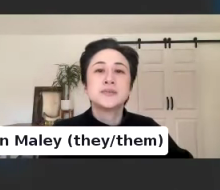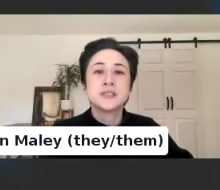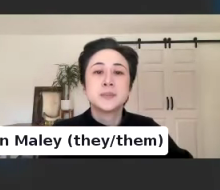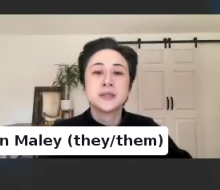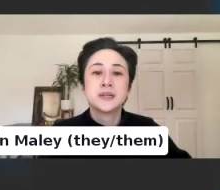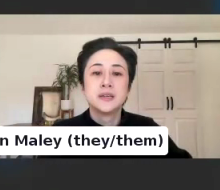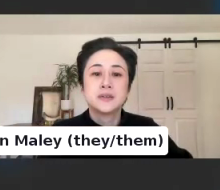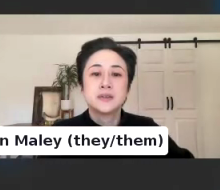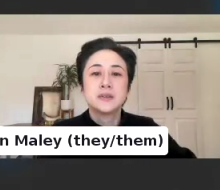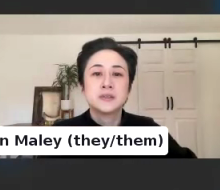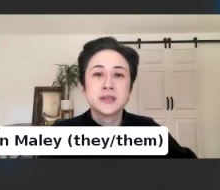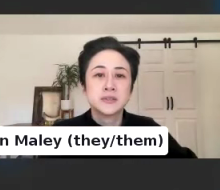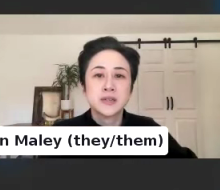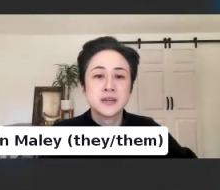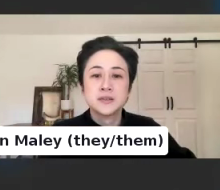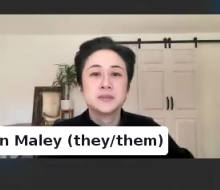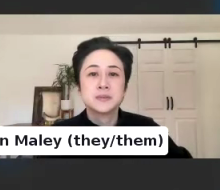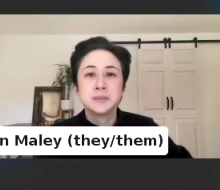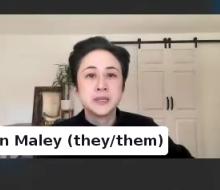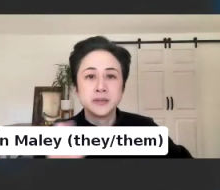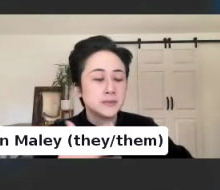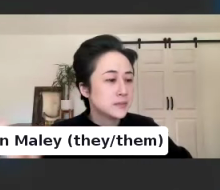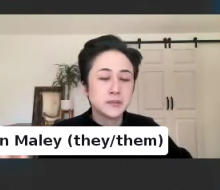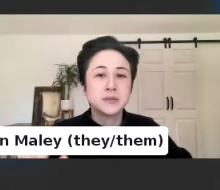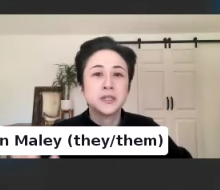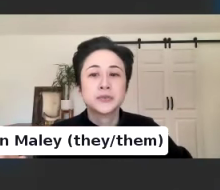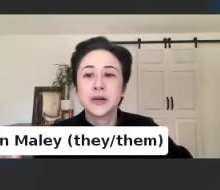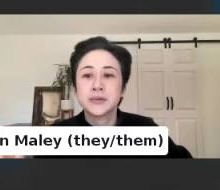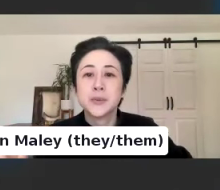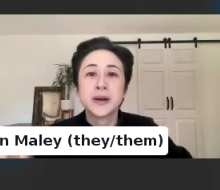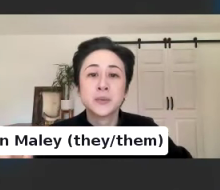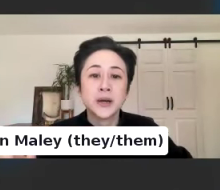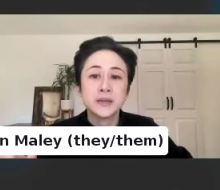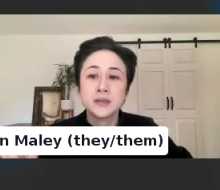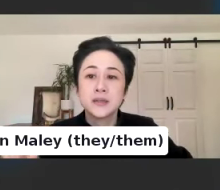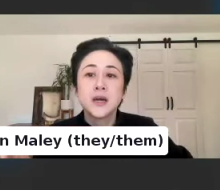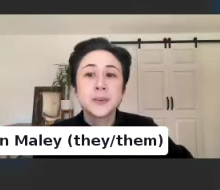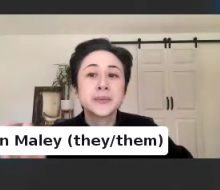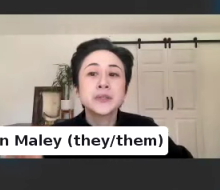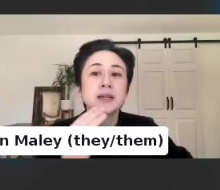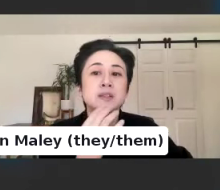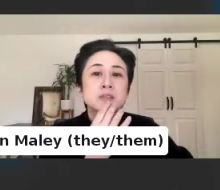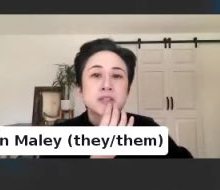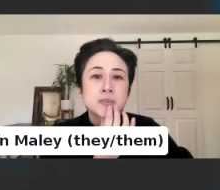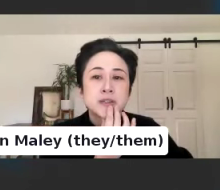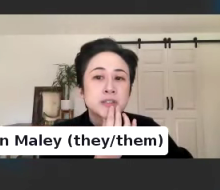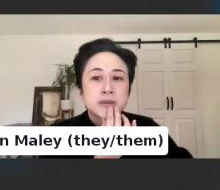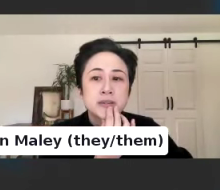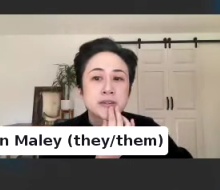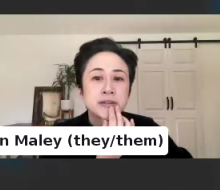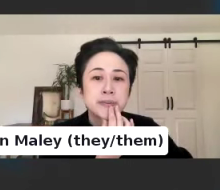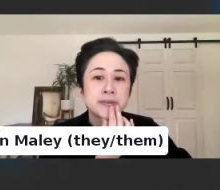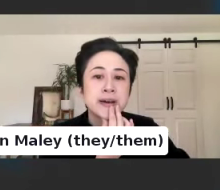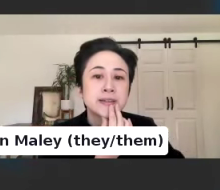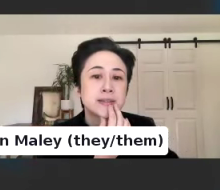going was invincibility. Death is gonna be here forever no matter what. But I really like the ones that you brought too, and I